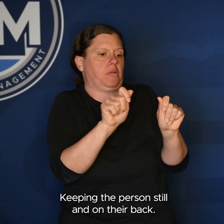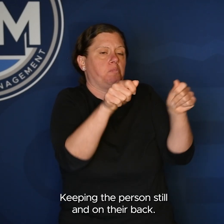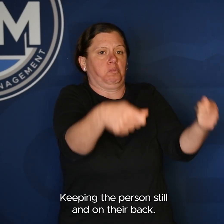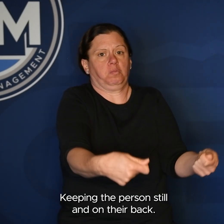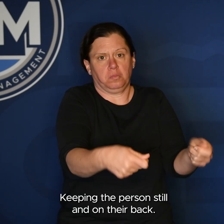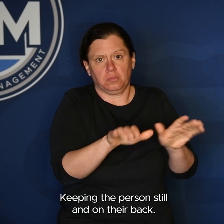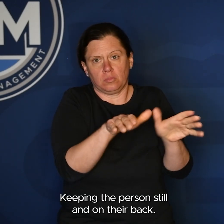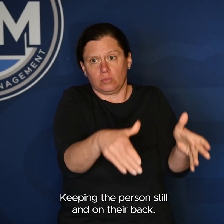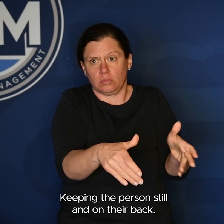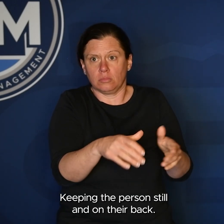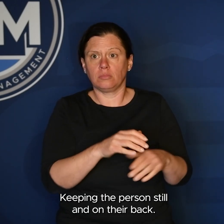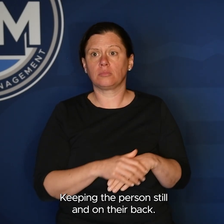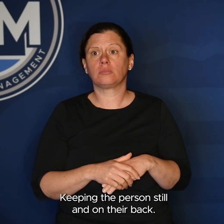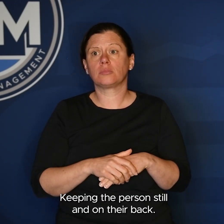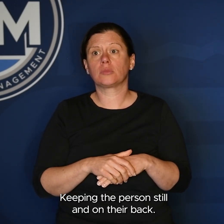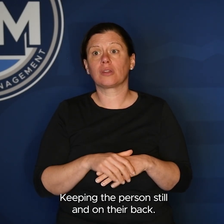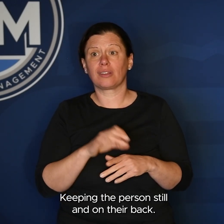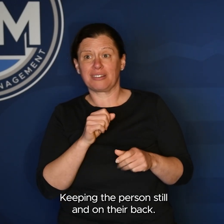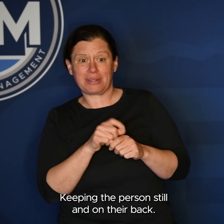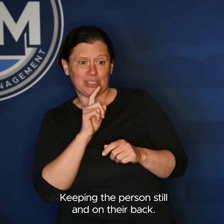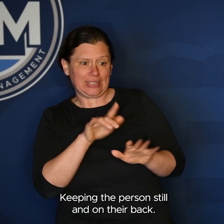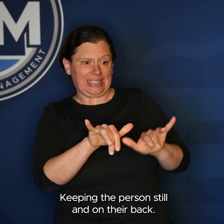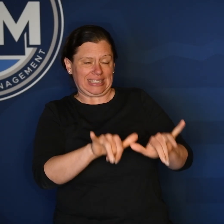keeping the person still and on their back,